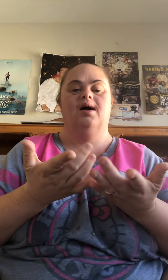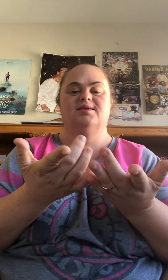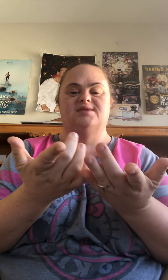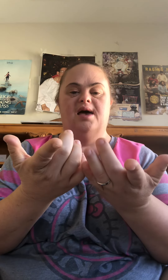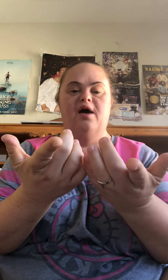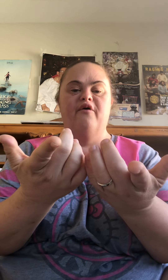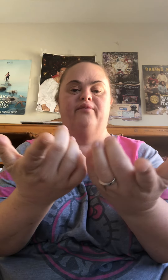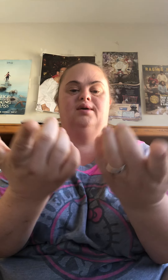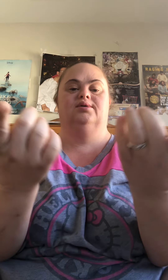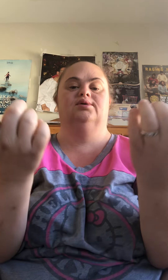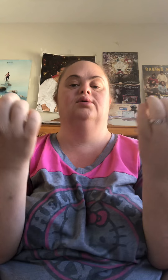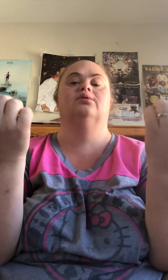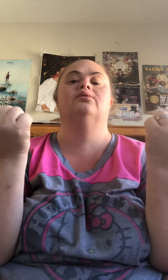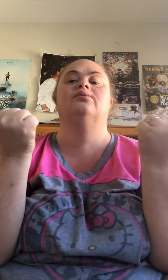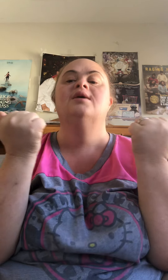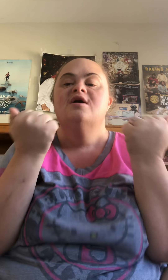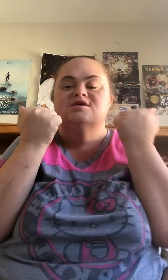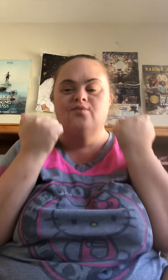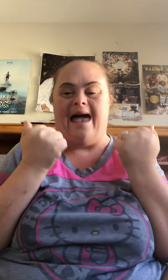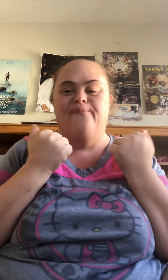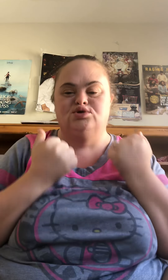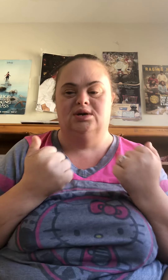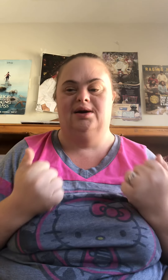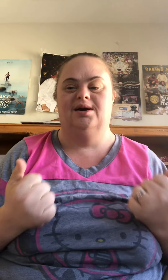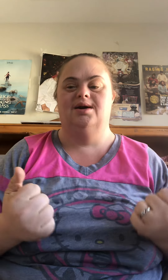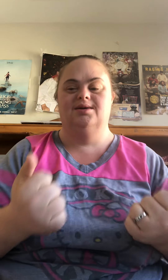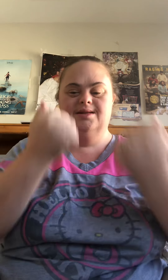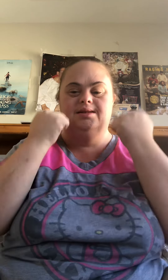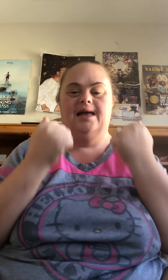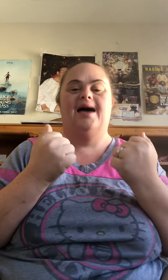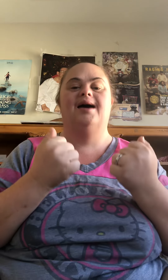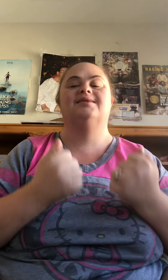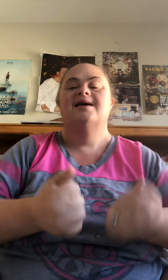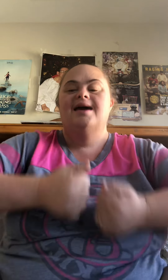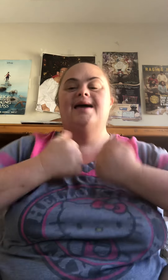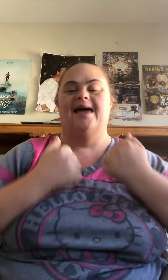You have to bless have You have